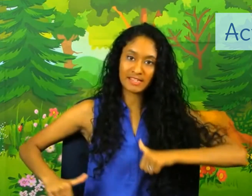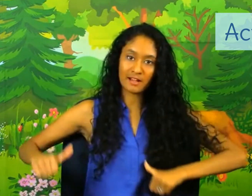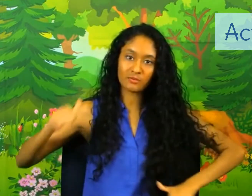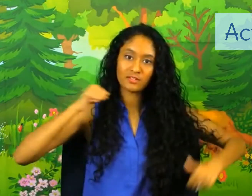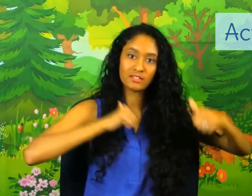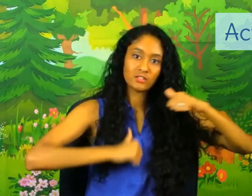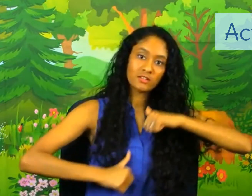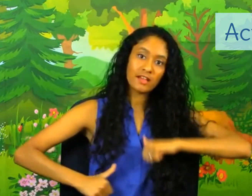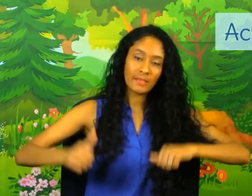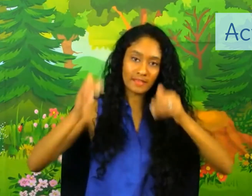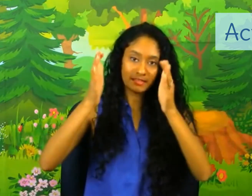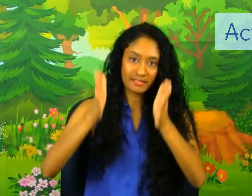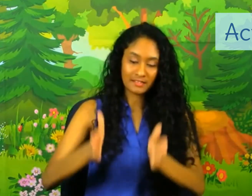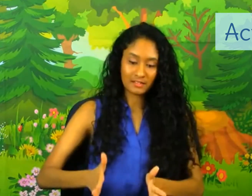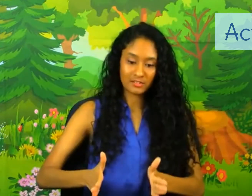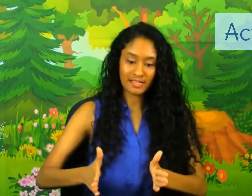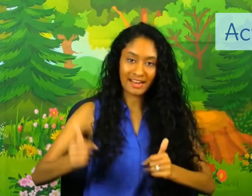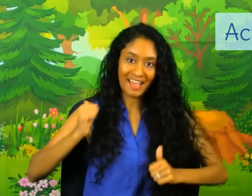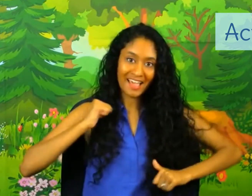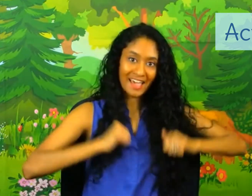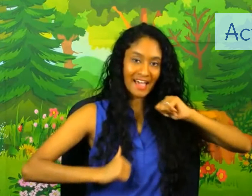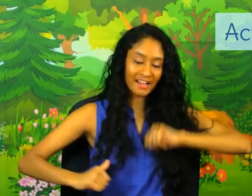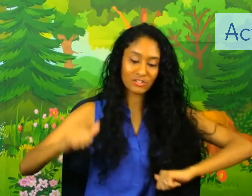down and then sign actor,